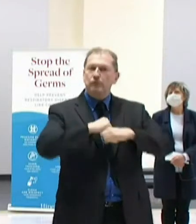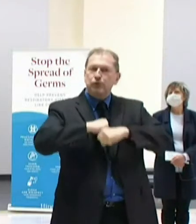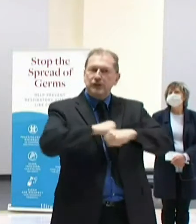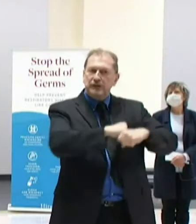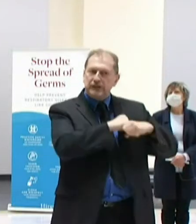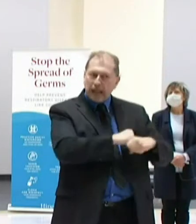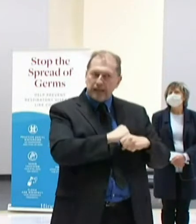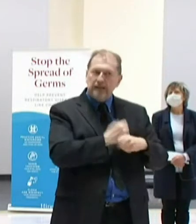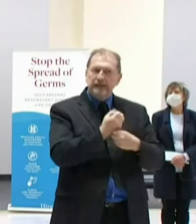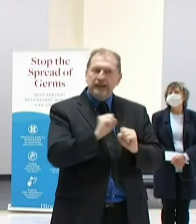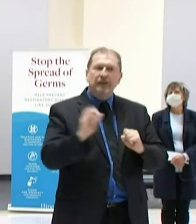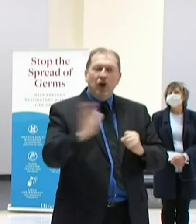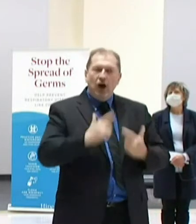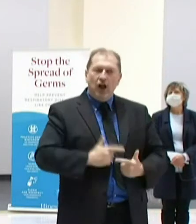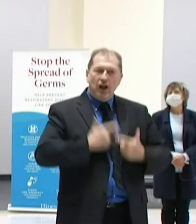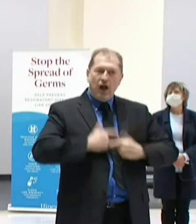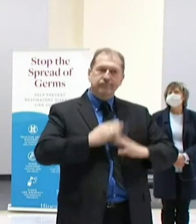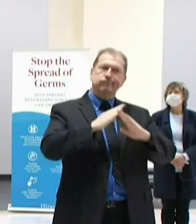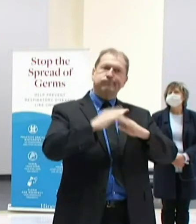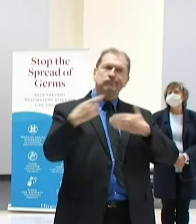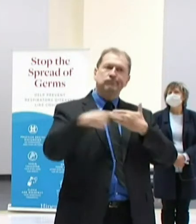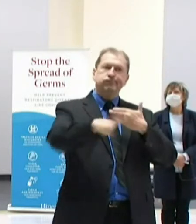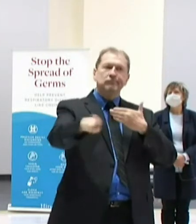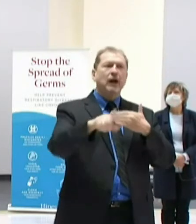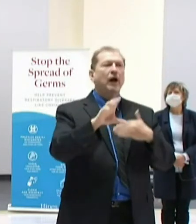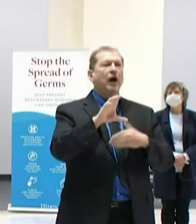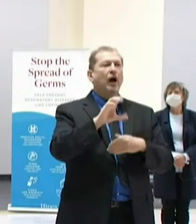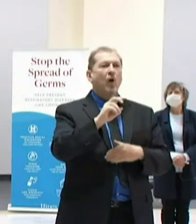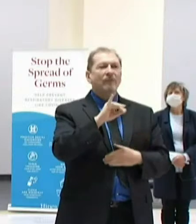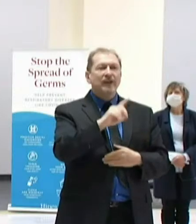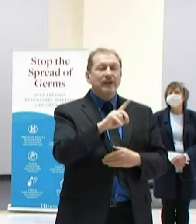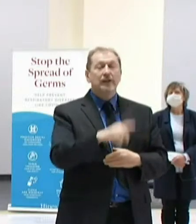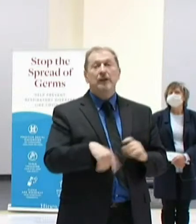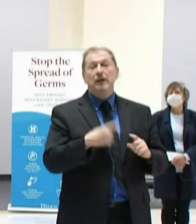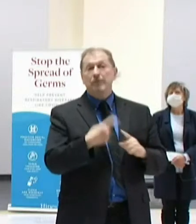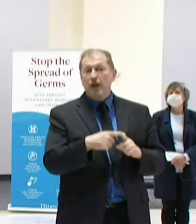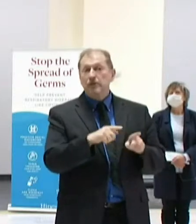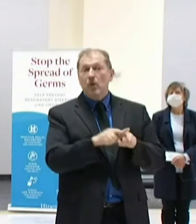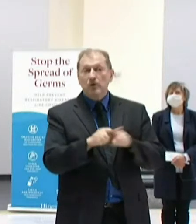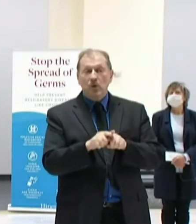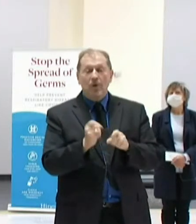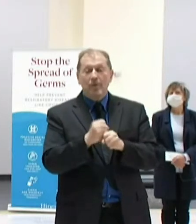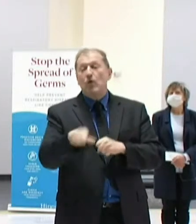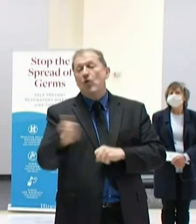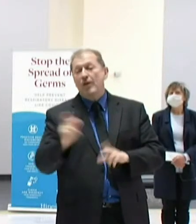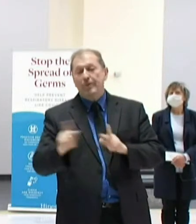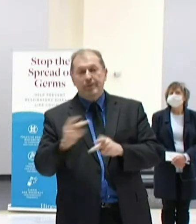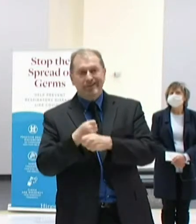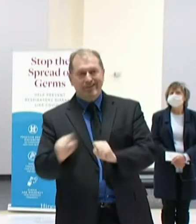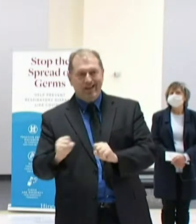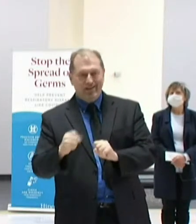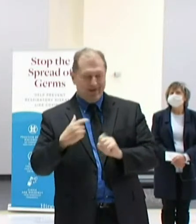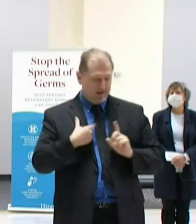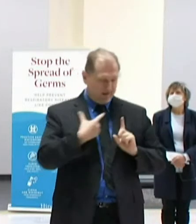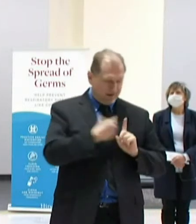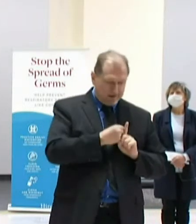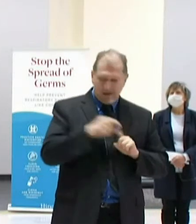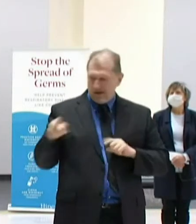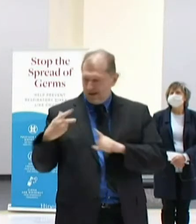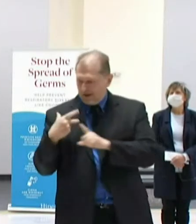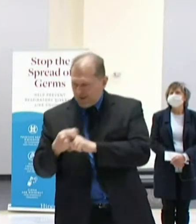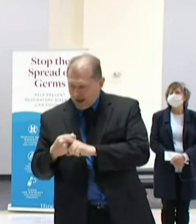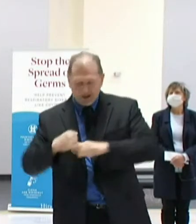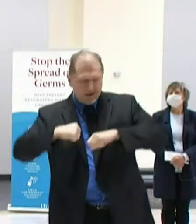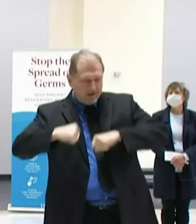person who gets them, but just as importantly, vaccines also make the whole community safer. Fewer unvaccinated